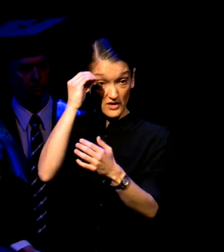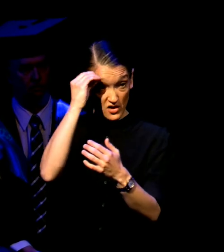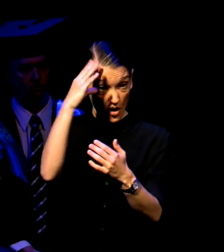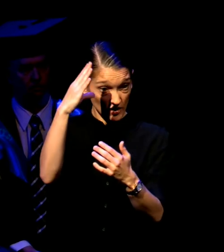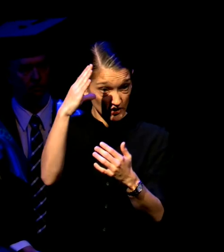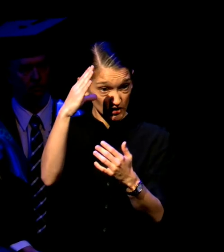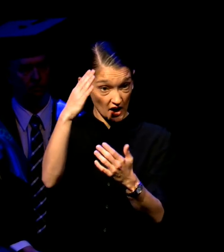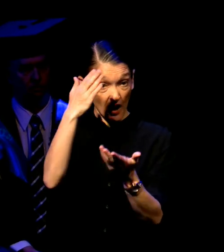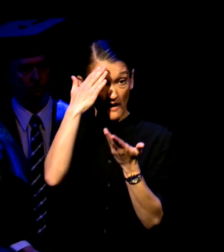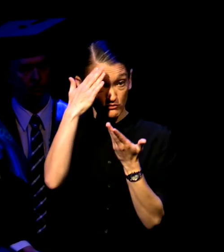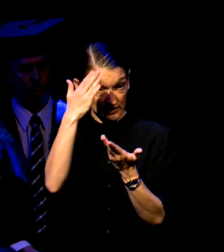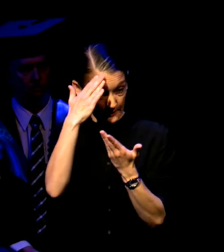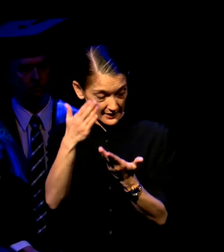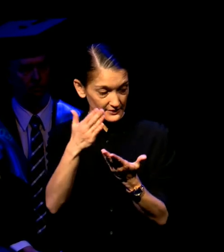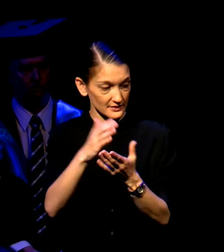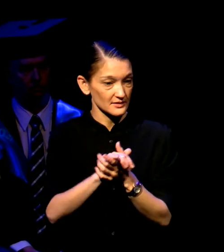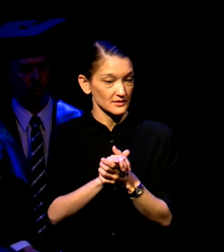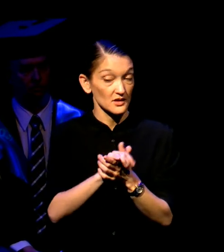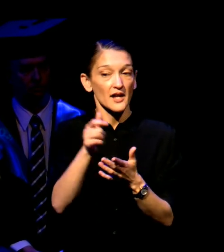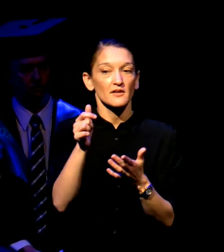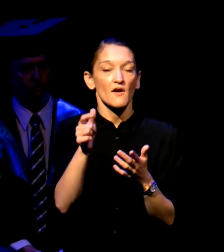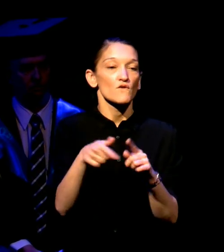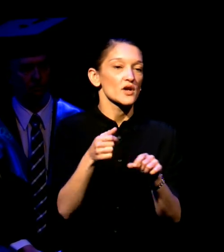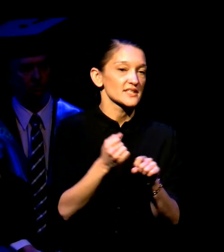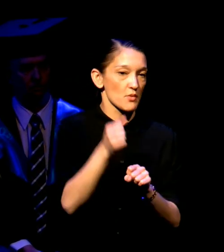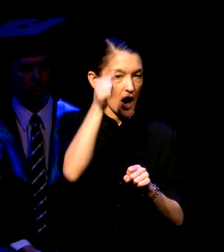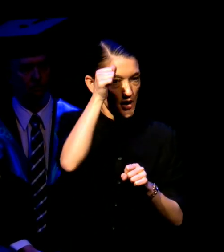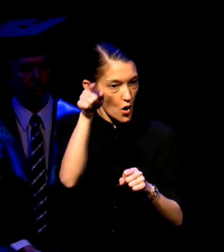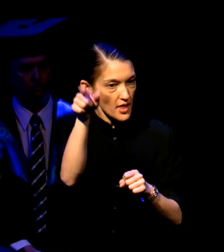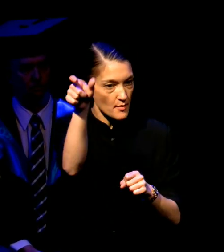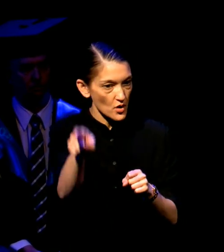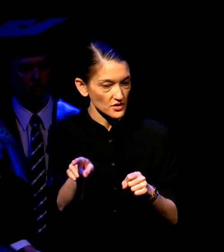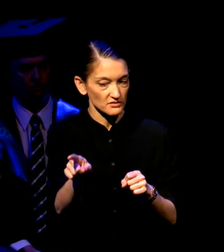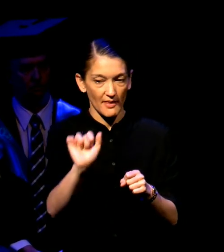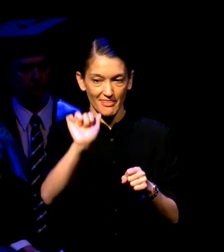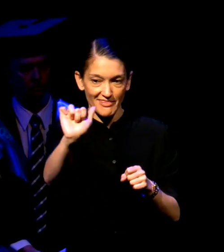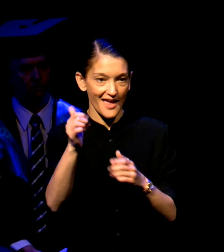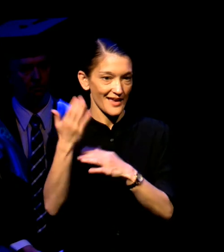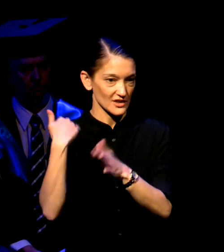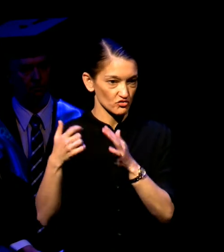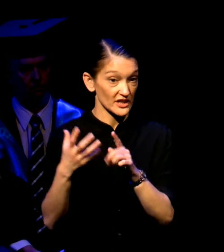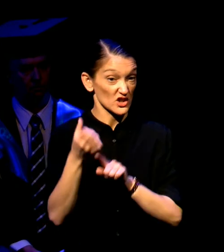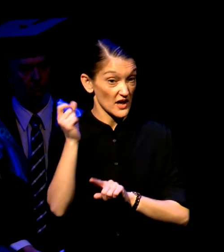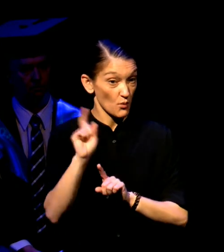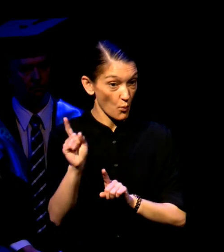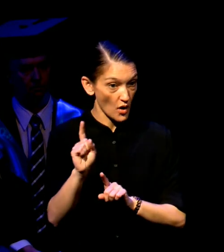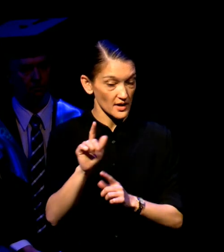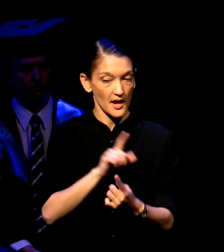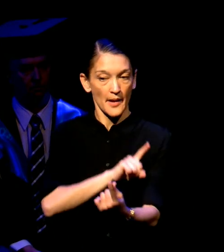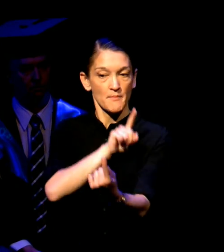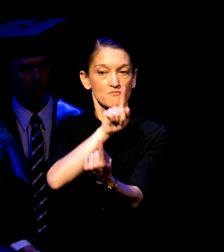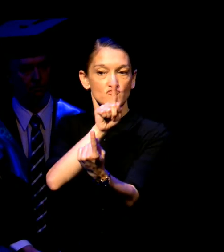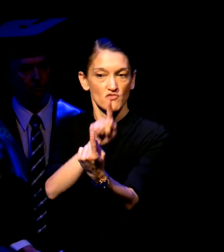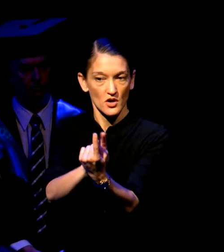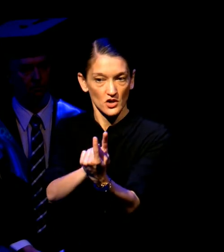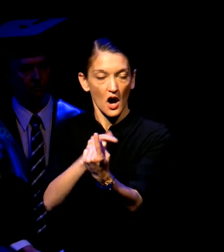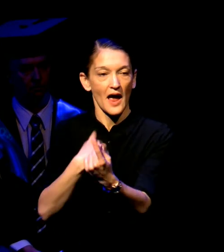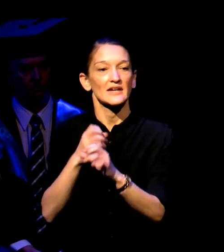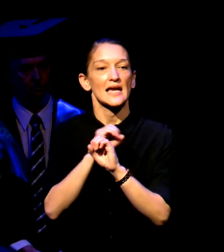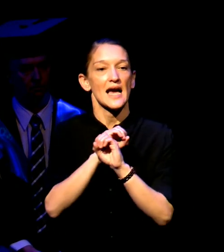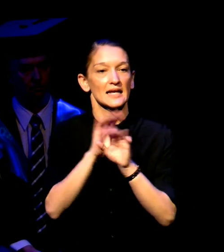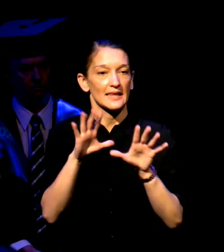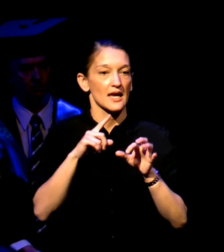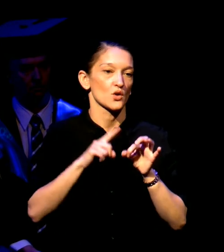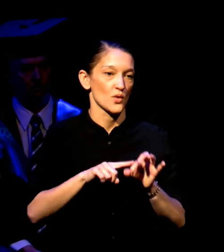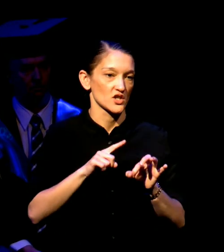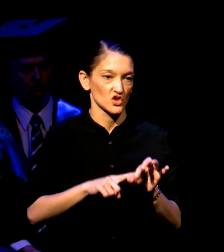respect for A, knowing who that person is and what they themselves have achieved, and B, approach them knowing clearly what it is you want from